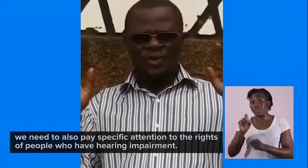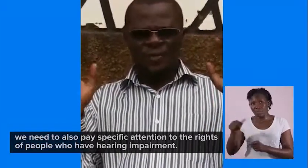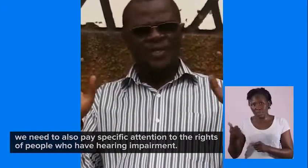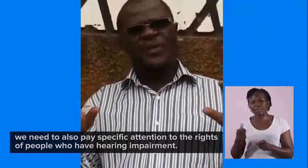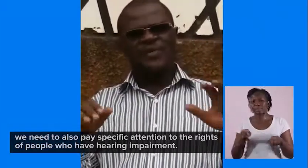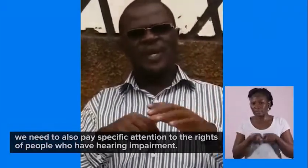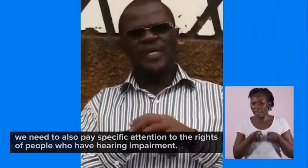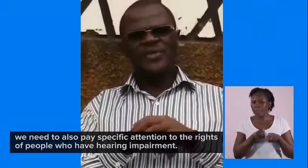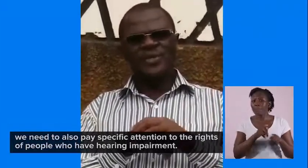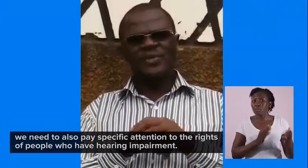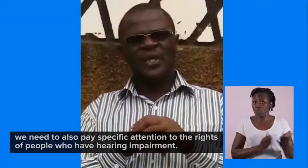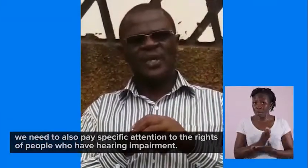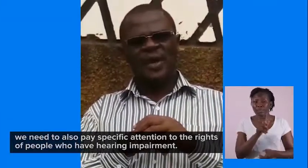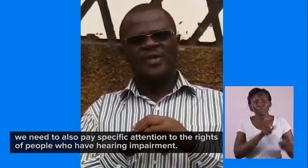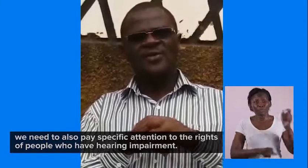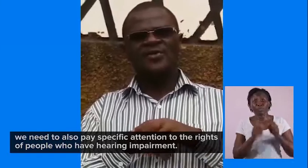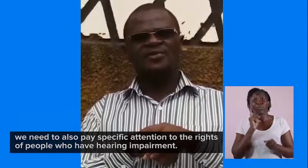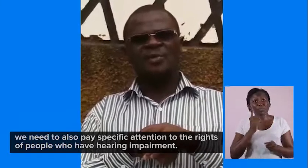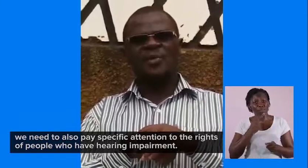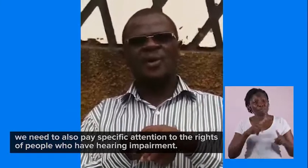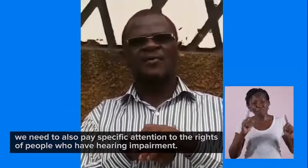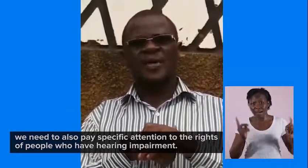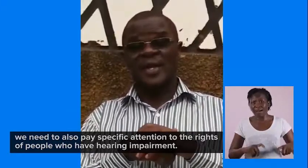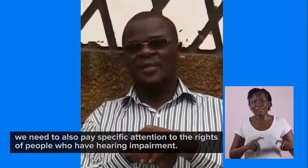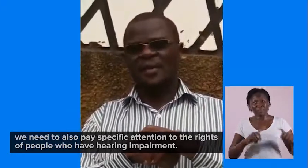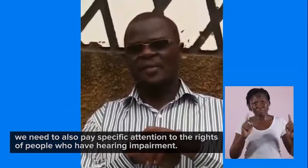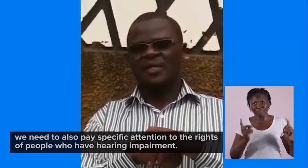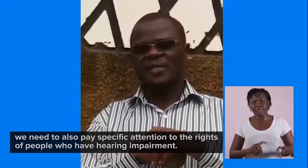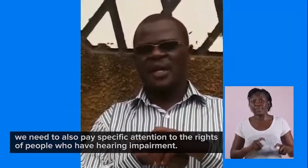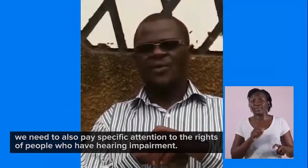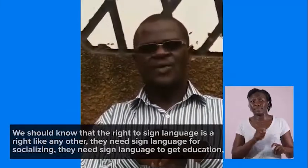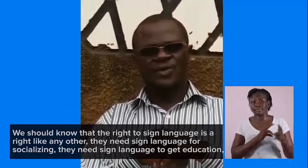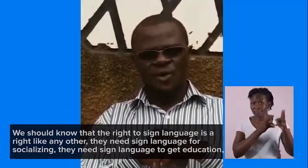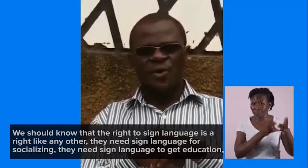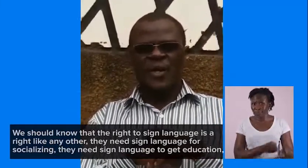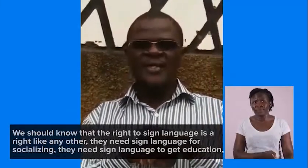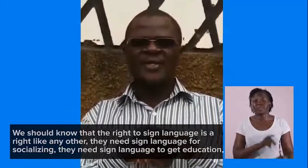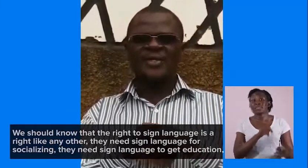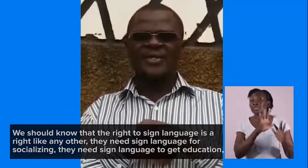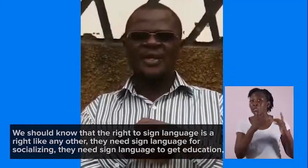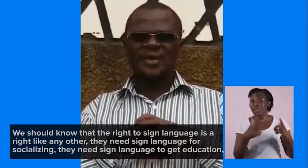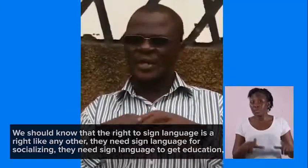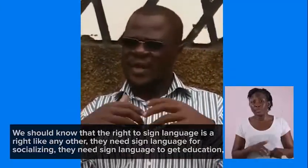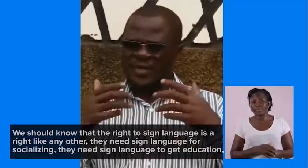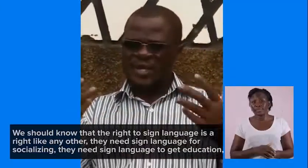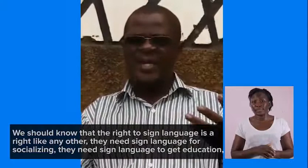need to also pay specific attention to the rights of people who have hearing impairments. we should know that the right to sign